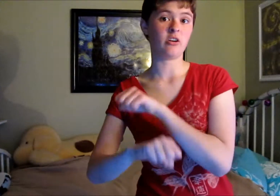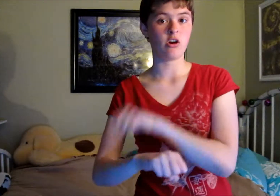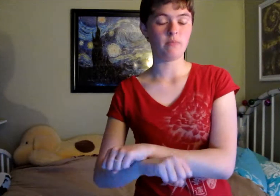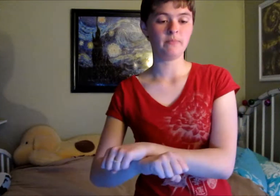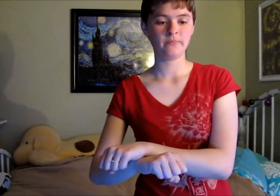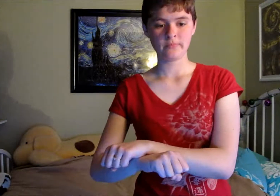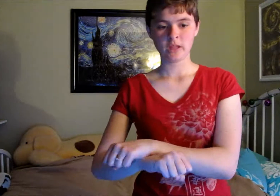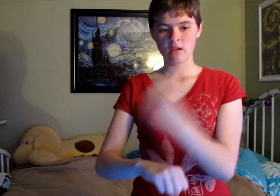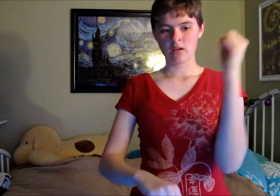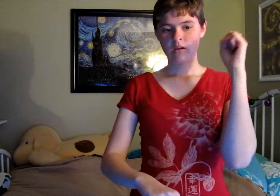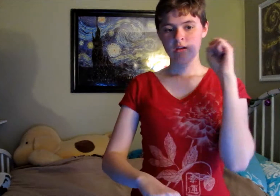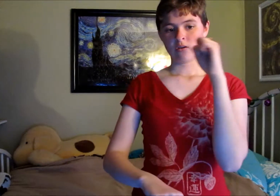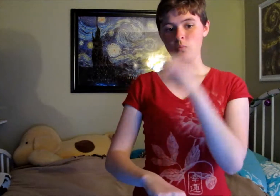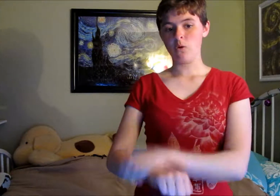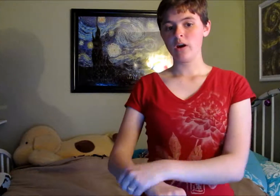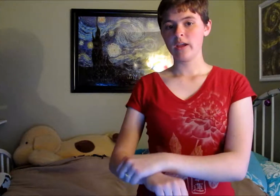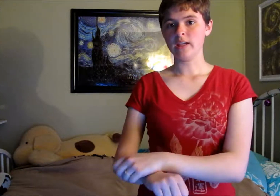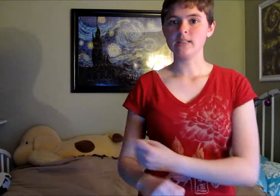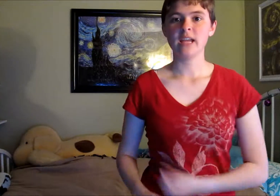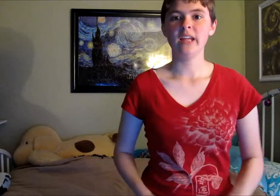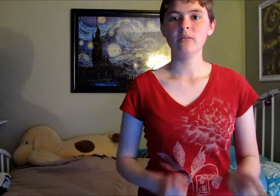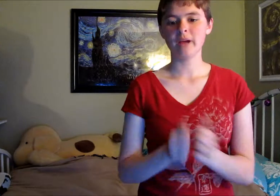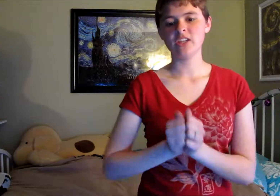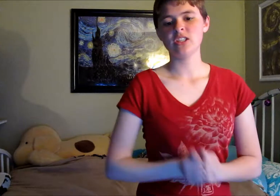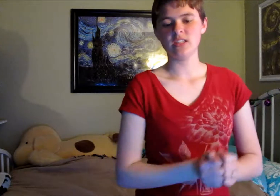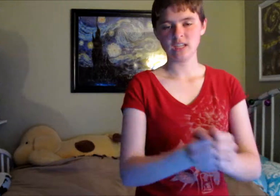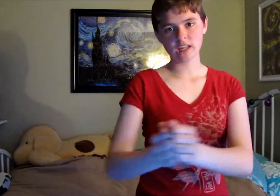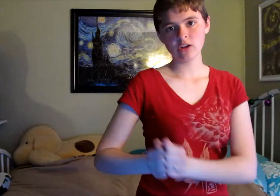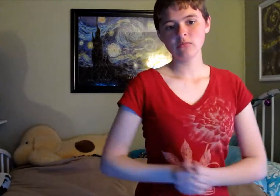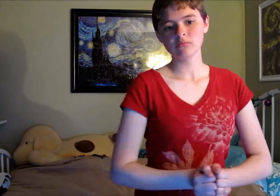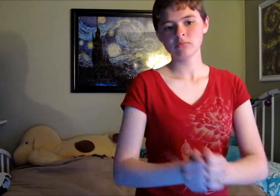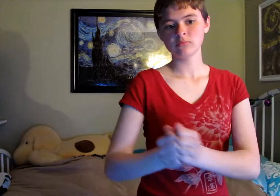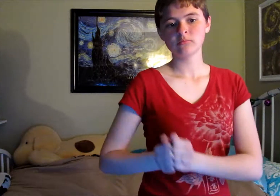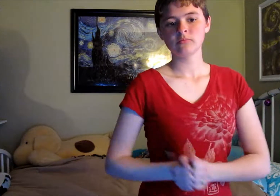arm. Work in tandem, I just did together.